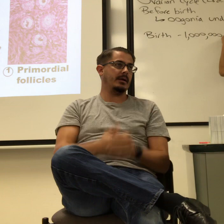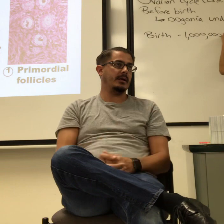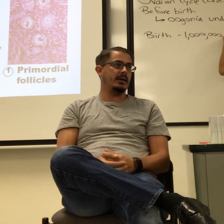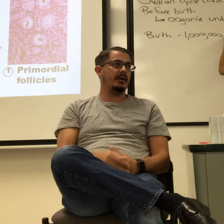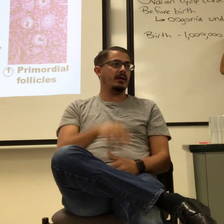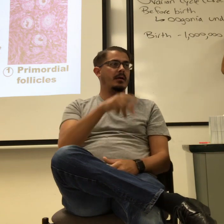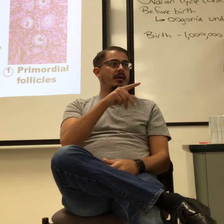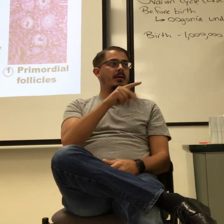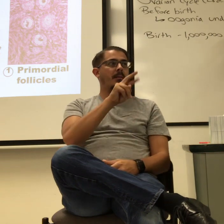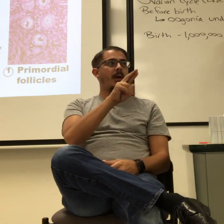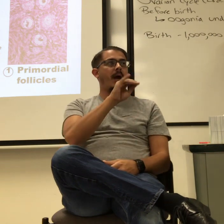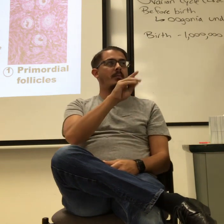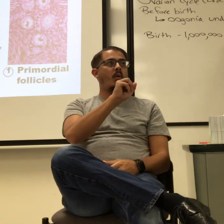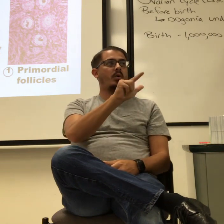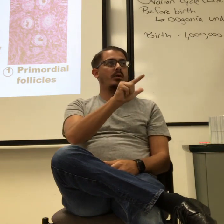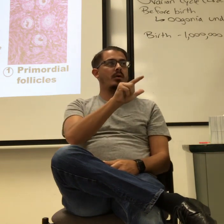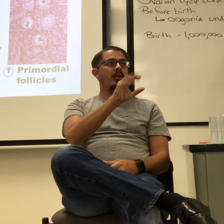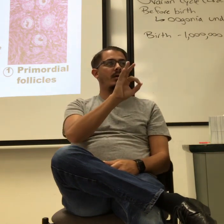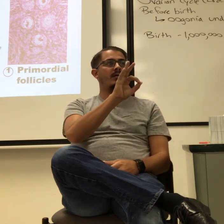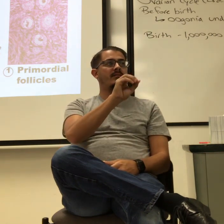primordial follicles.